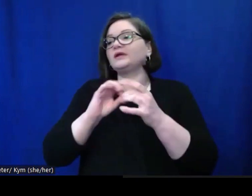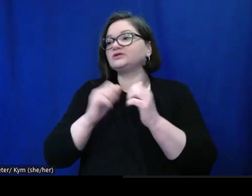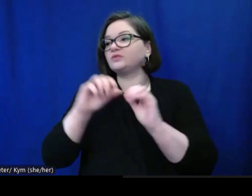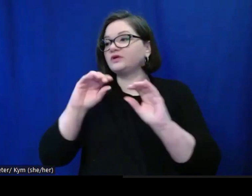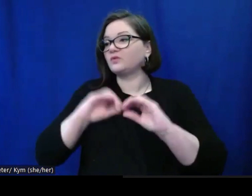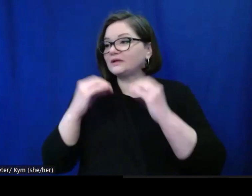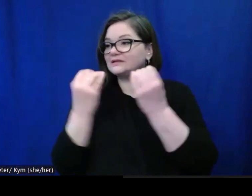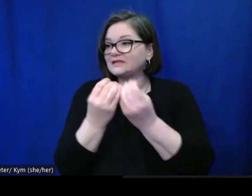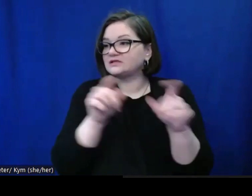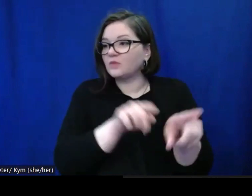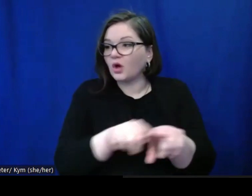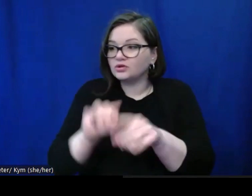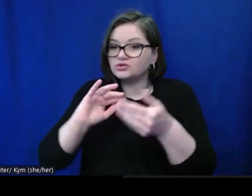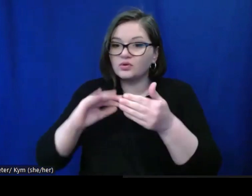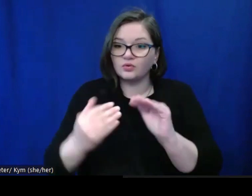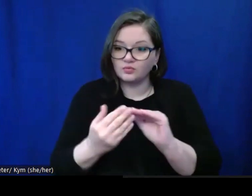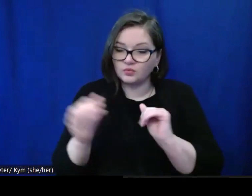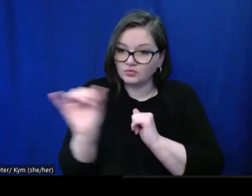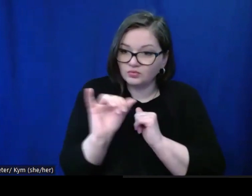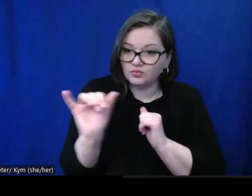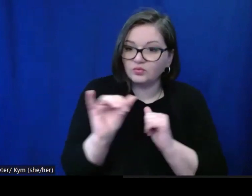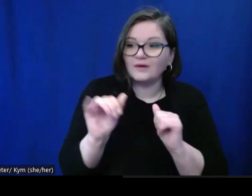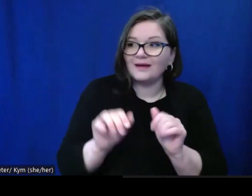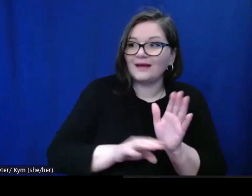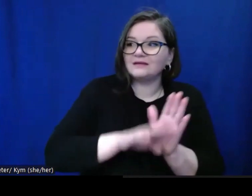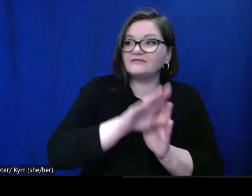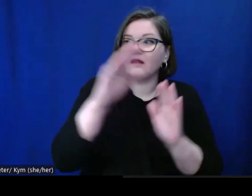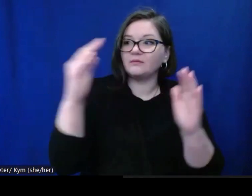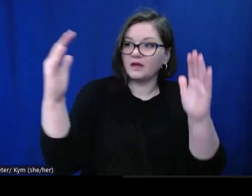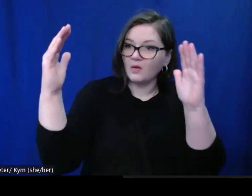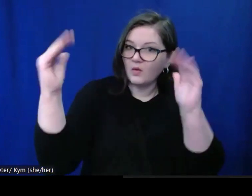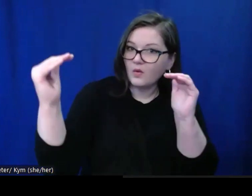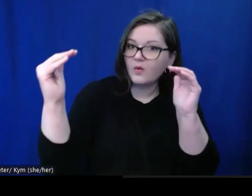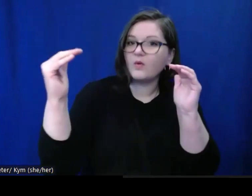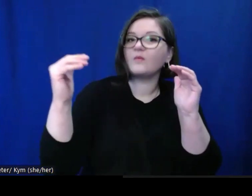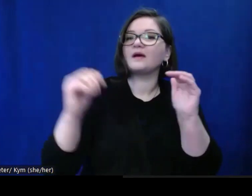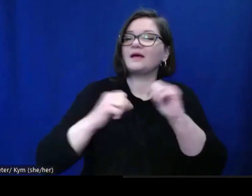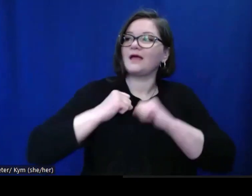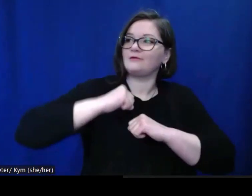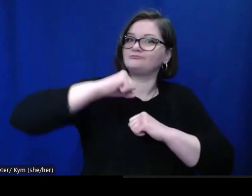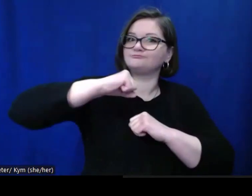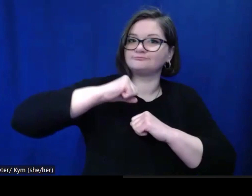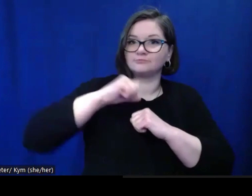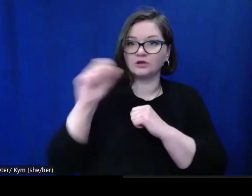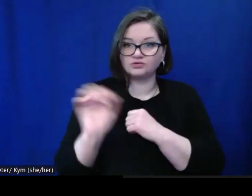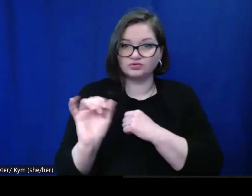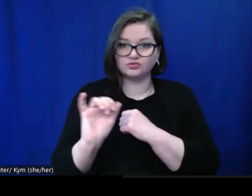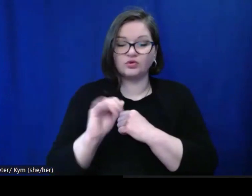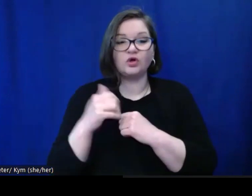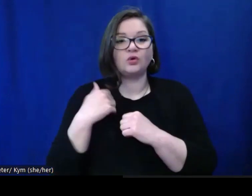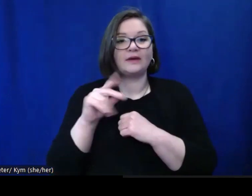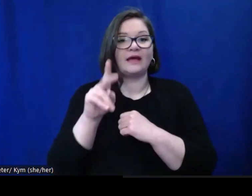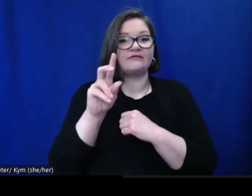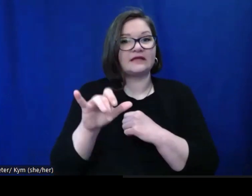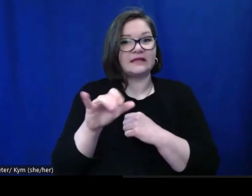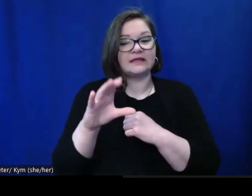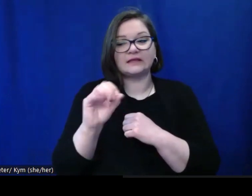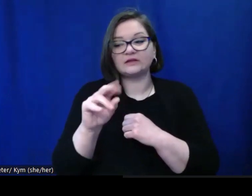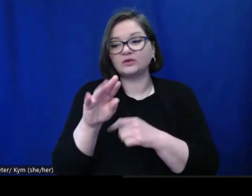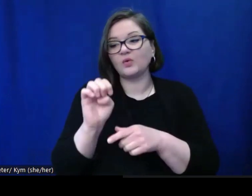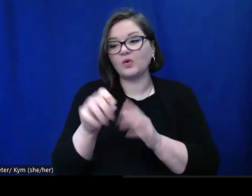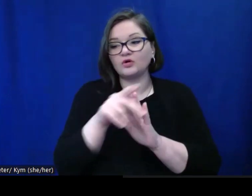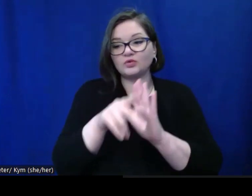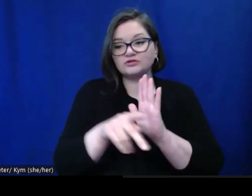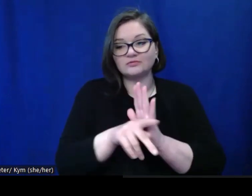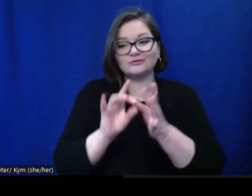and communities, and building hope and resiliency. There are some key core principles when we talk